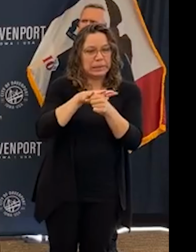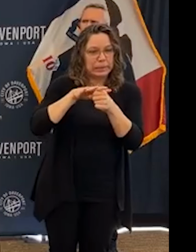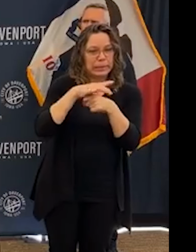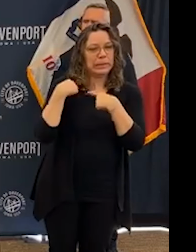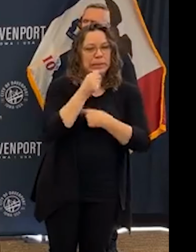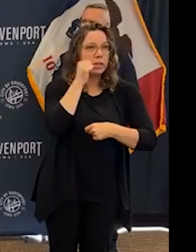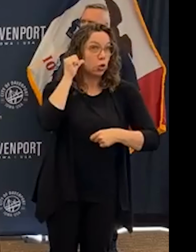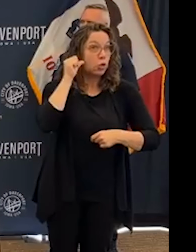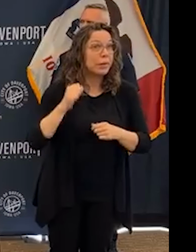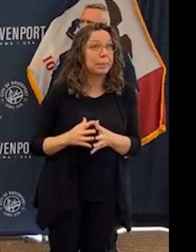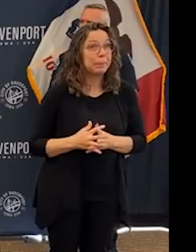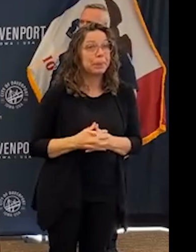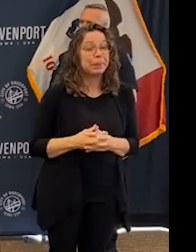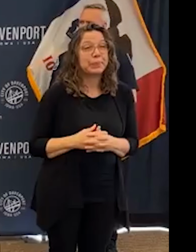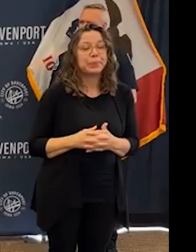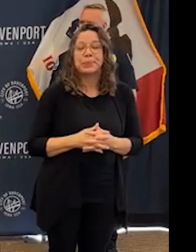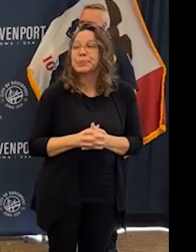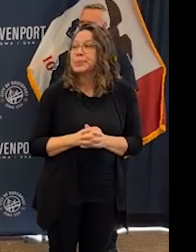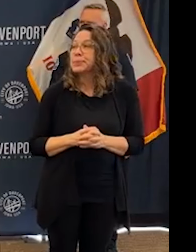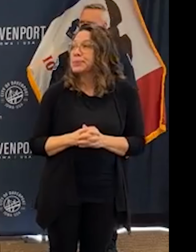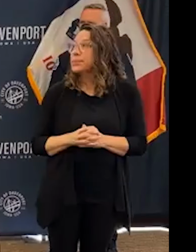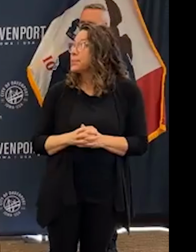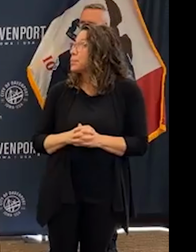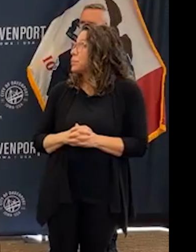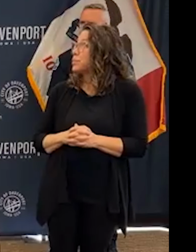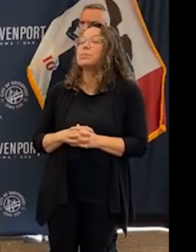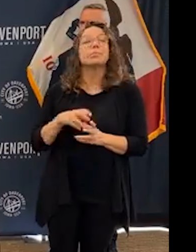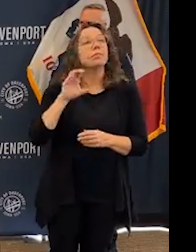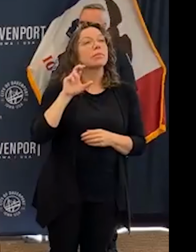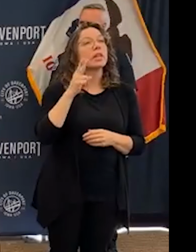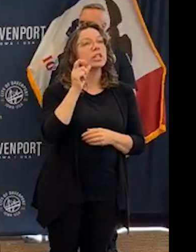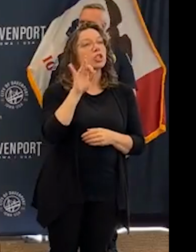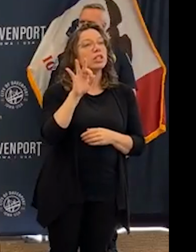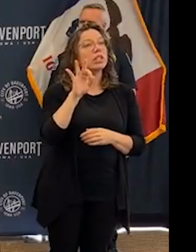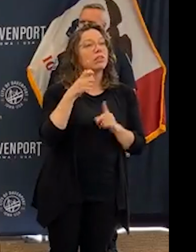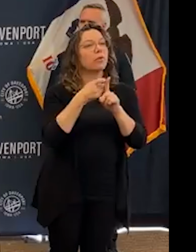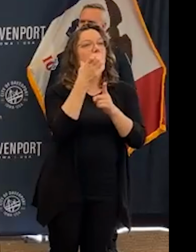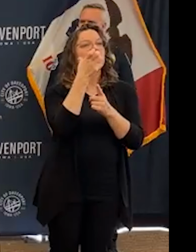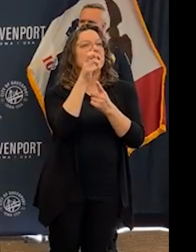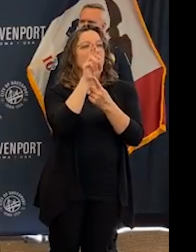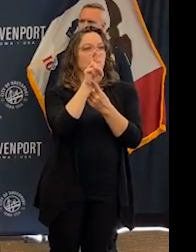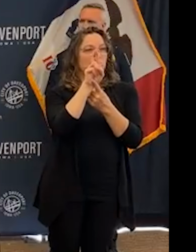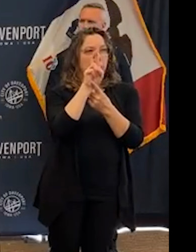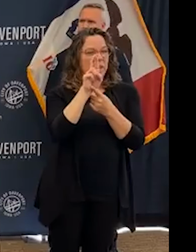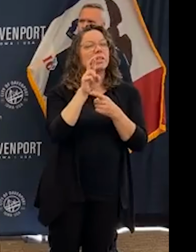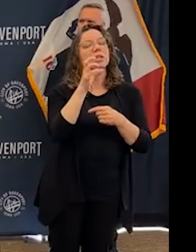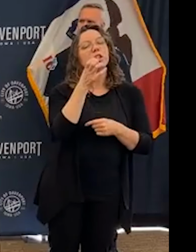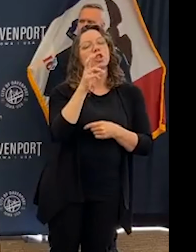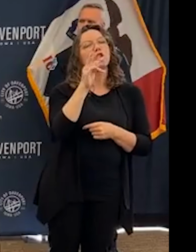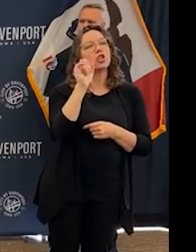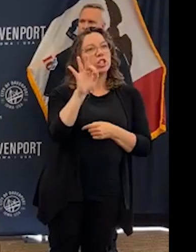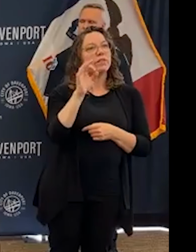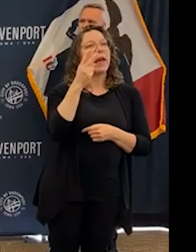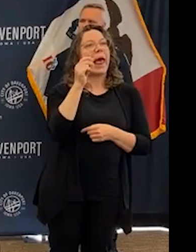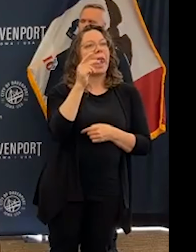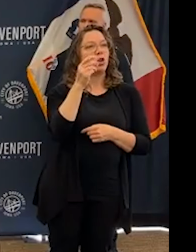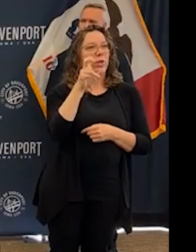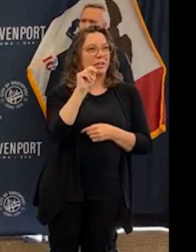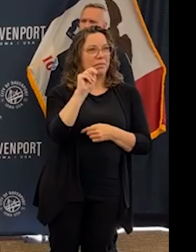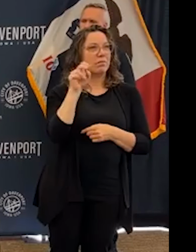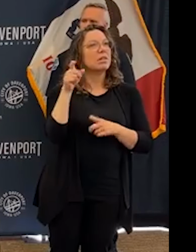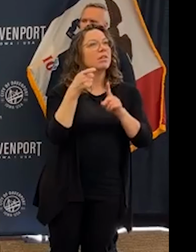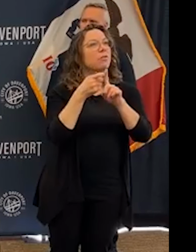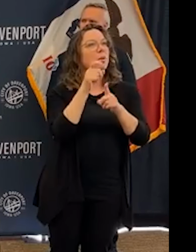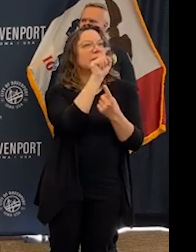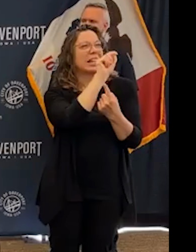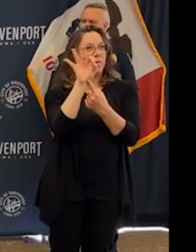yesterday. So now we'll have Chief Halloran from the Cedar Rapids Division for the Task Force One. I can